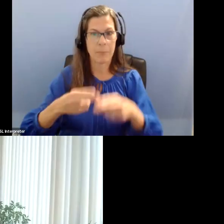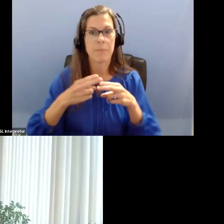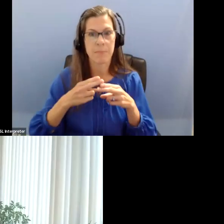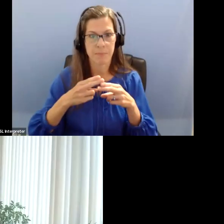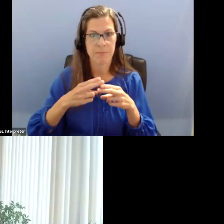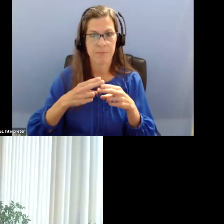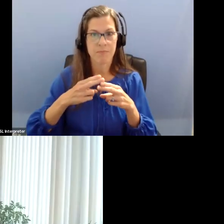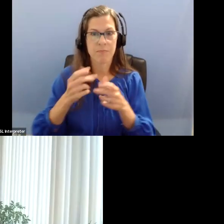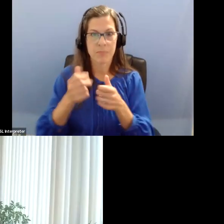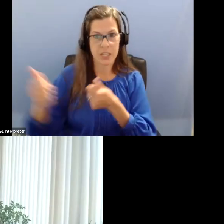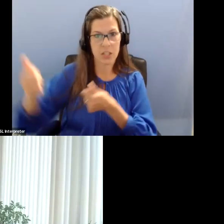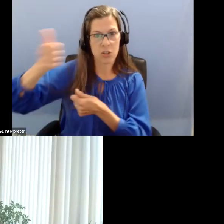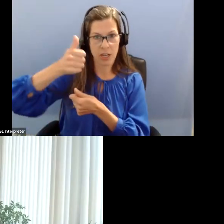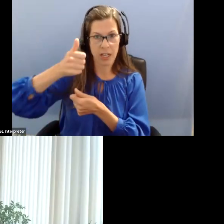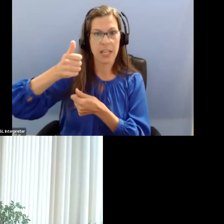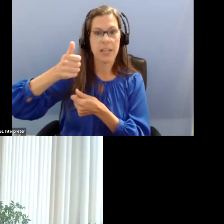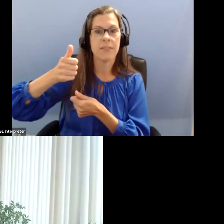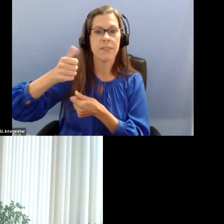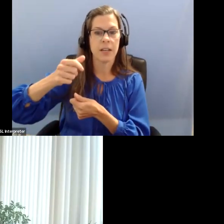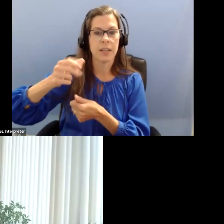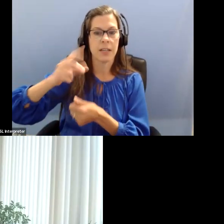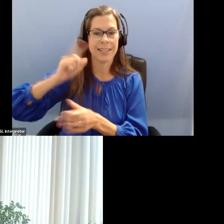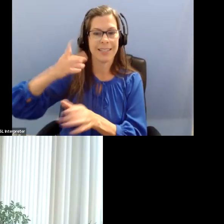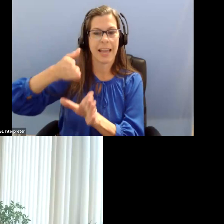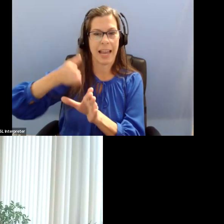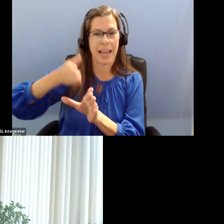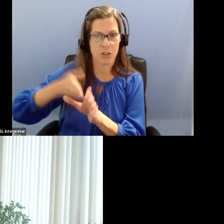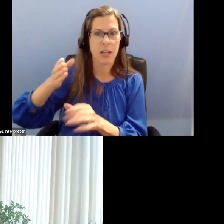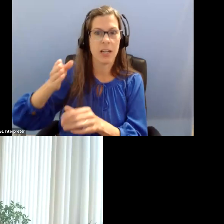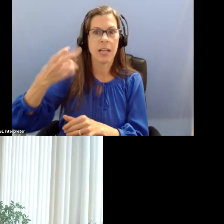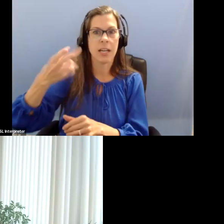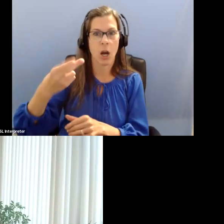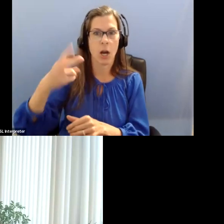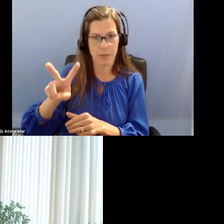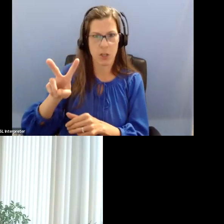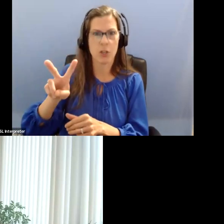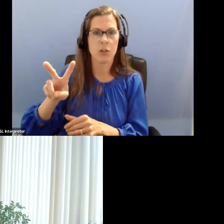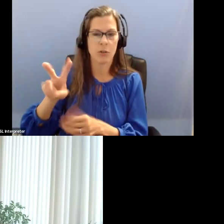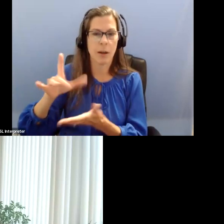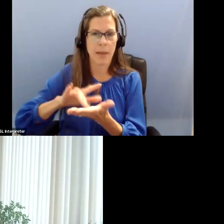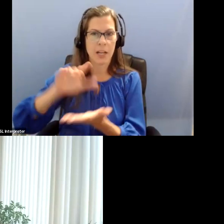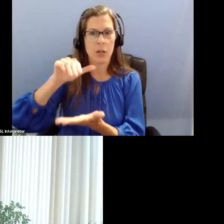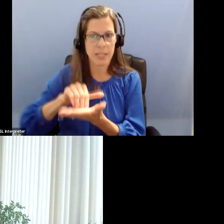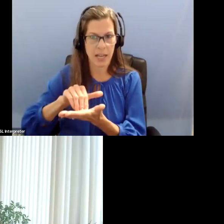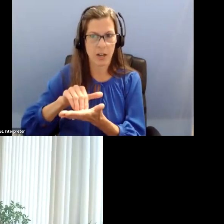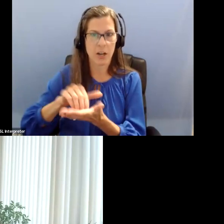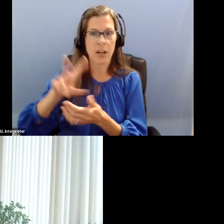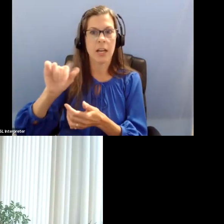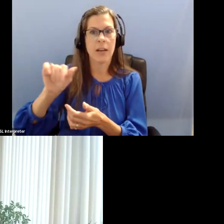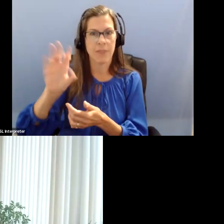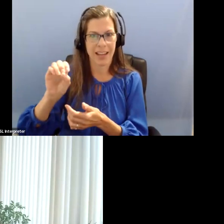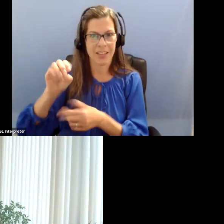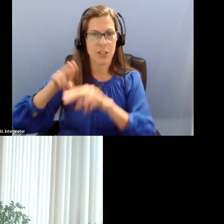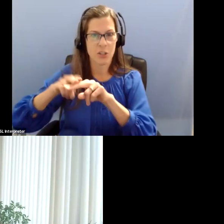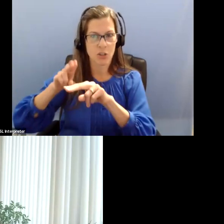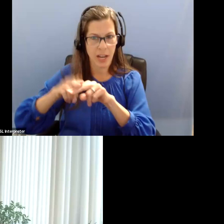of psychiatry at Harbor View Medical Center and the vice chair for clinical services in the Department of Psychiatry